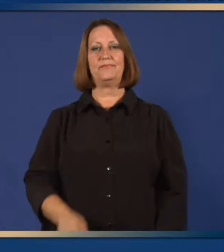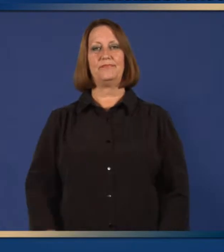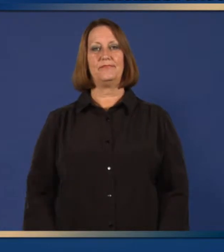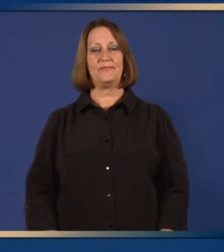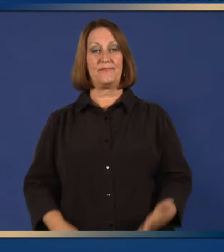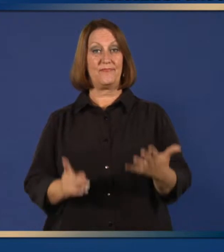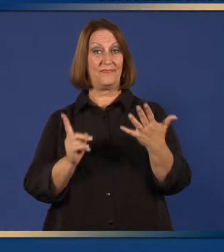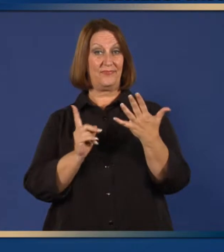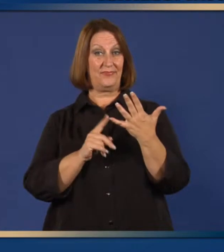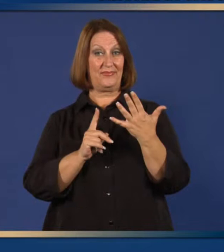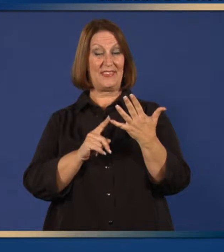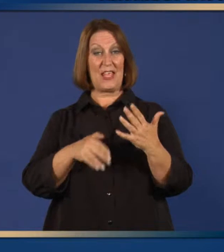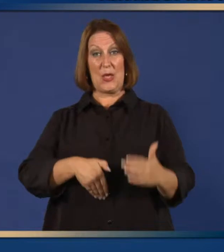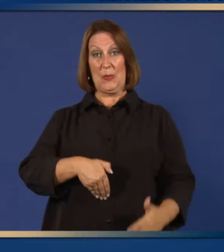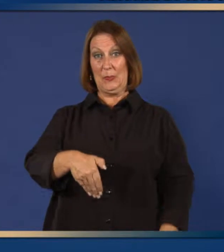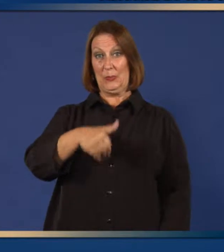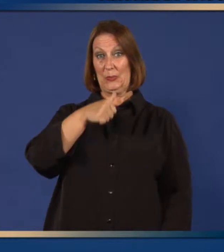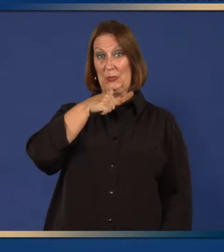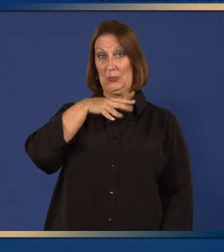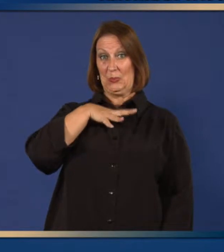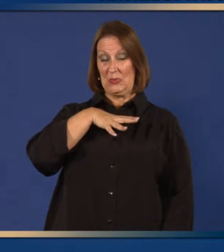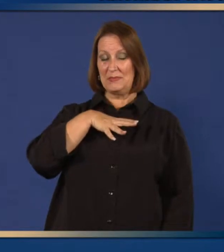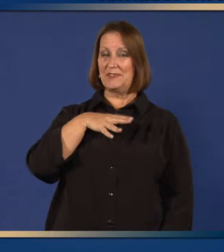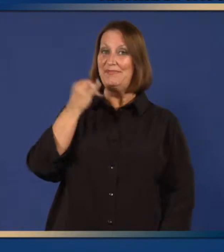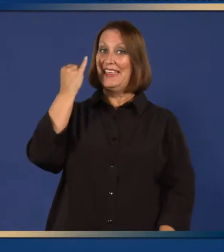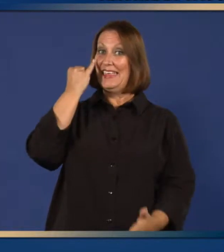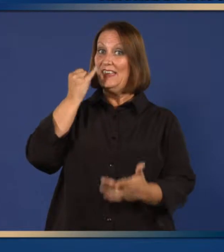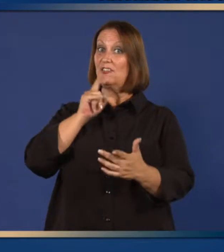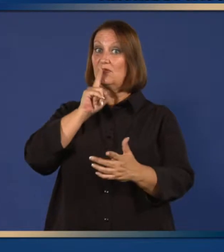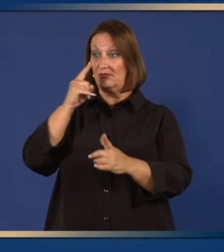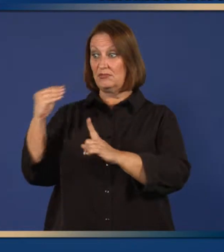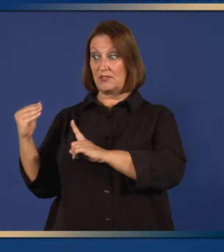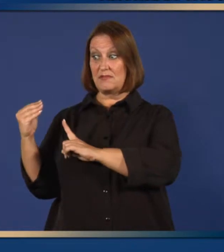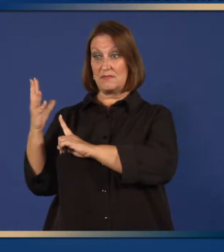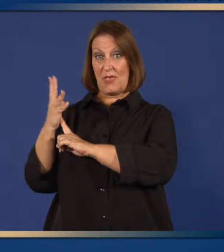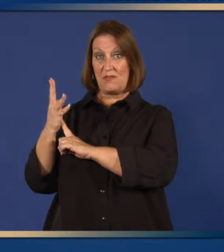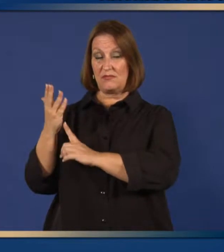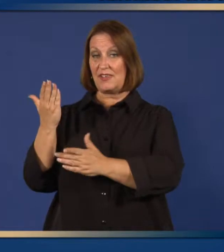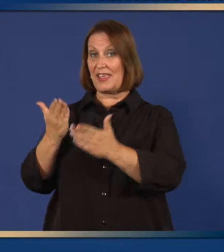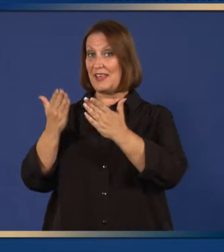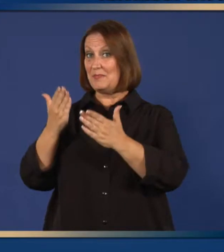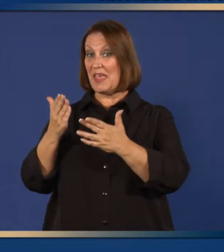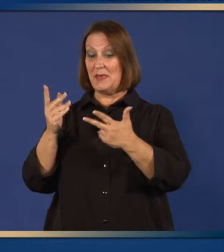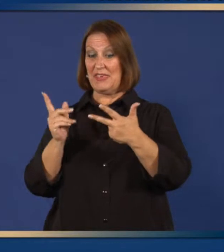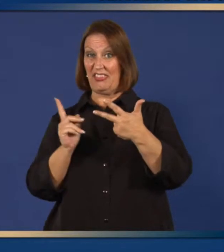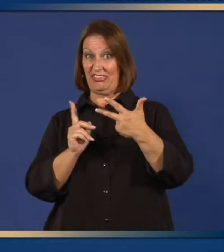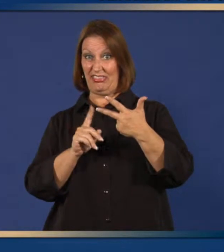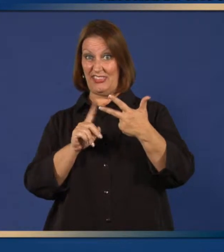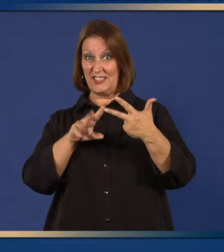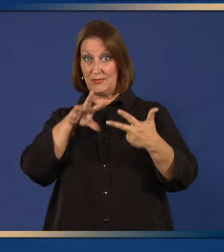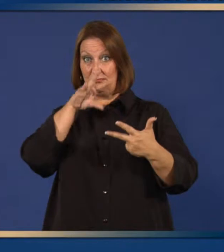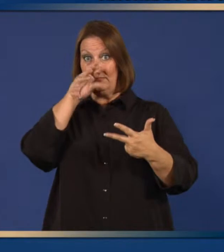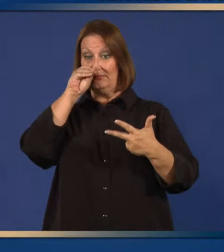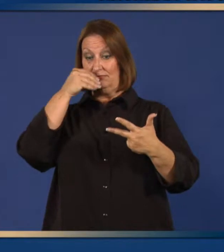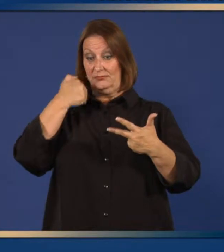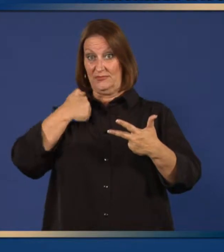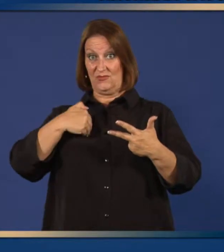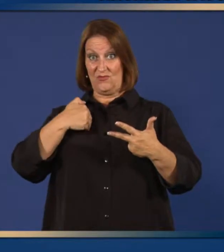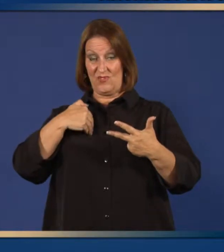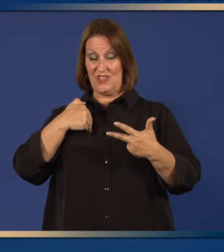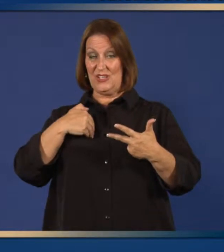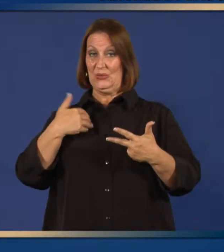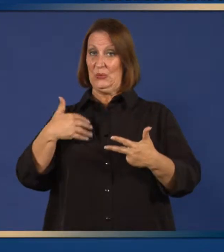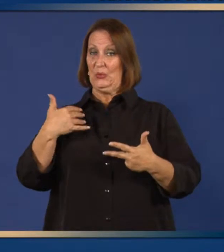Vaccination may be recommended for pregnant women who have been exposed to anthrax and are at risk of developing